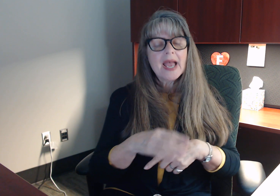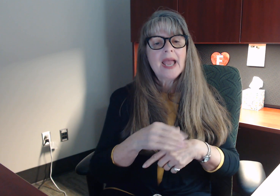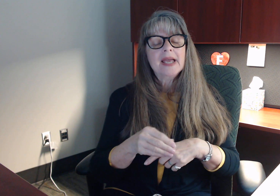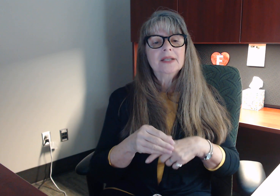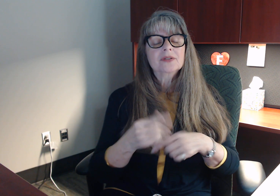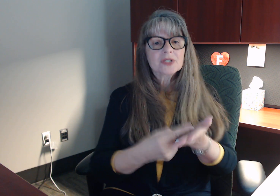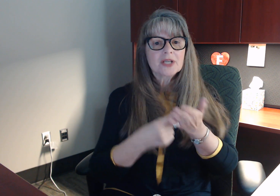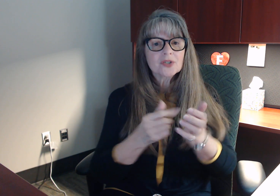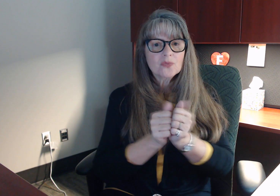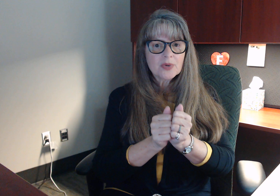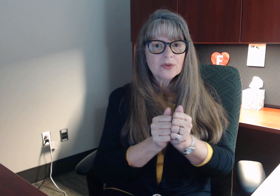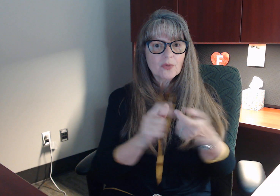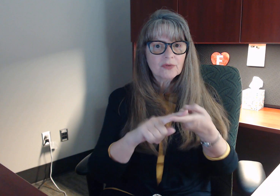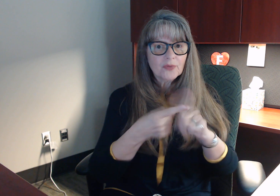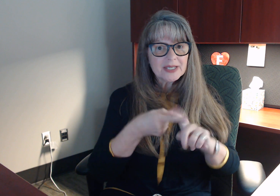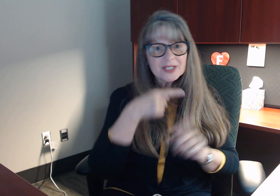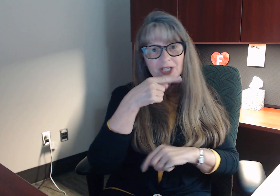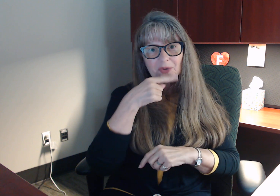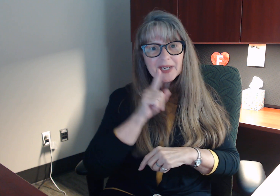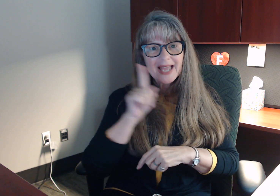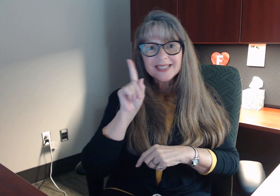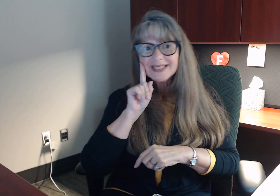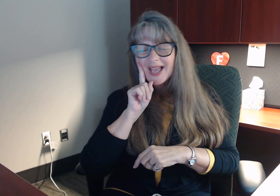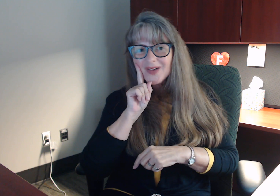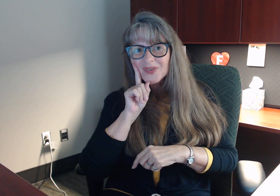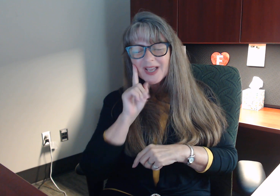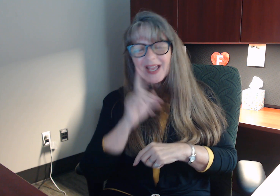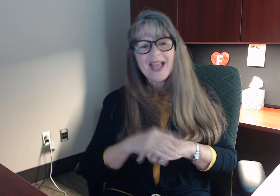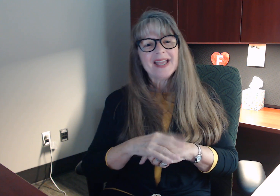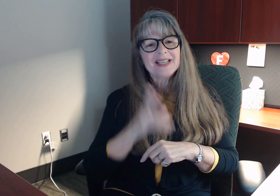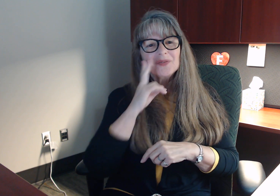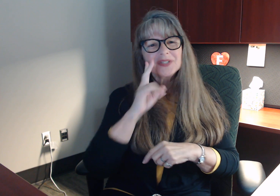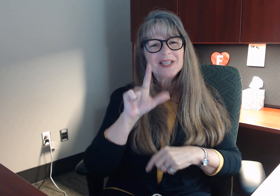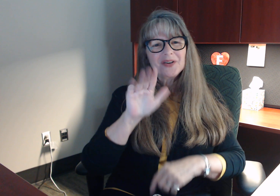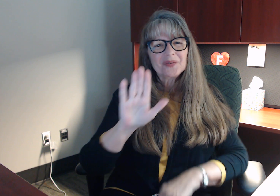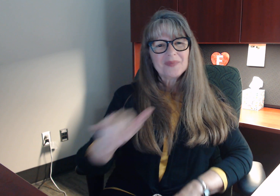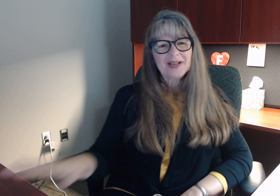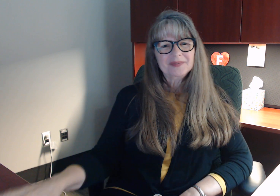and discuss it with your friends, hearing and deaf, and I will see you later. Bye.